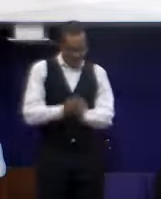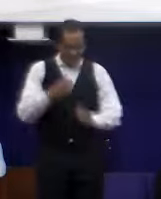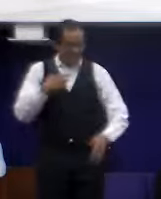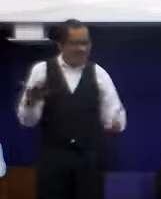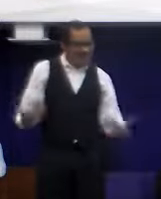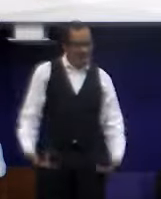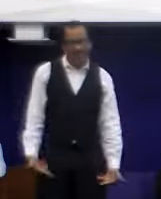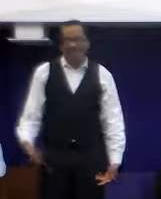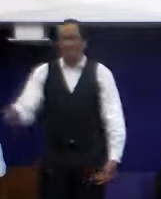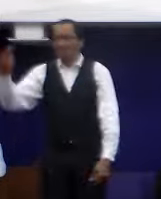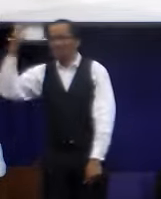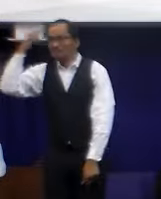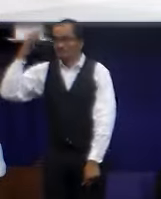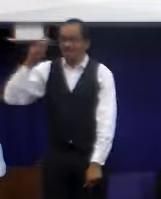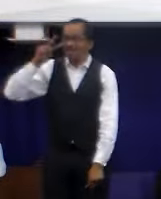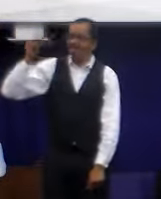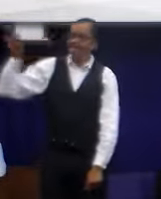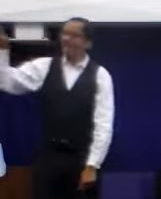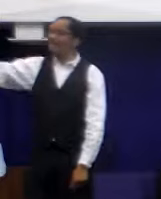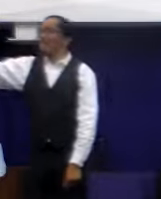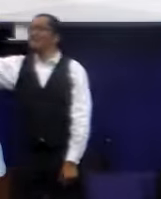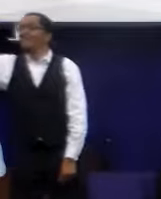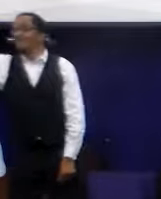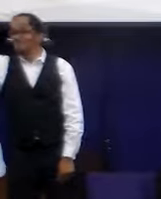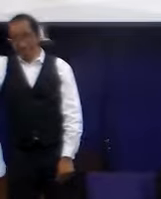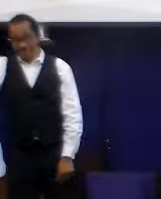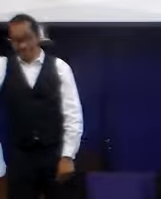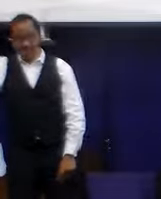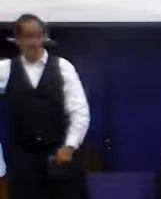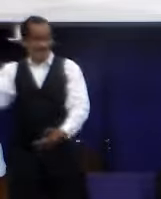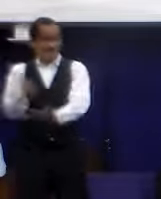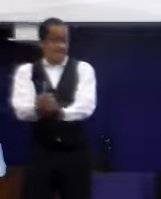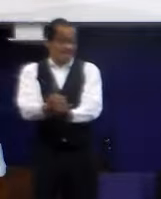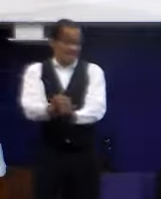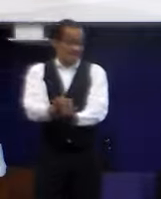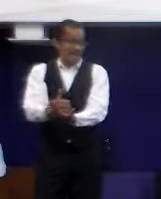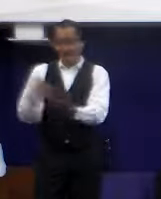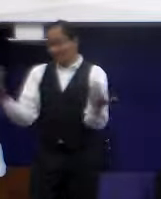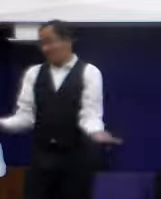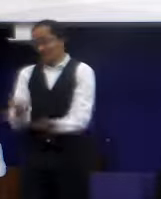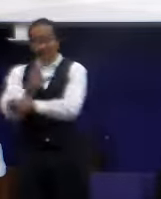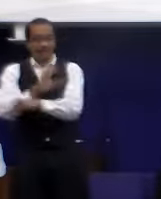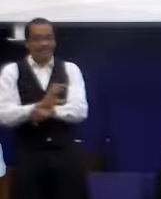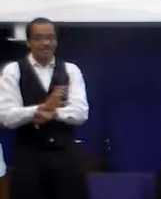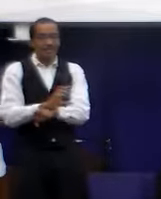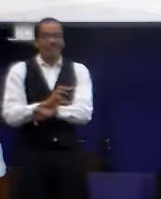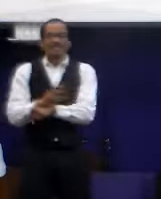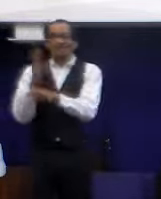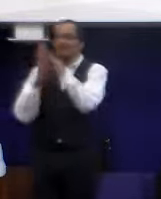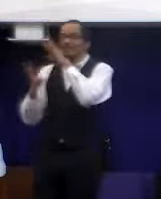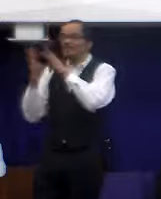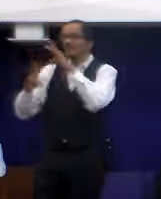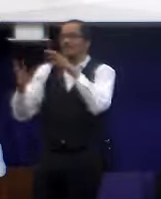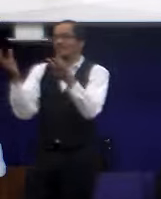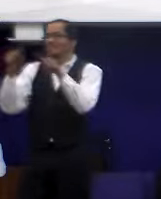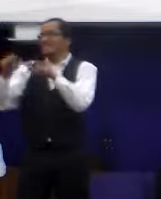me. But your mind is on the other side of town. Amen? Wow. You're here in church, but you worry about what's going on outside of church.